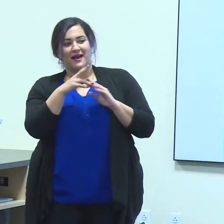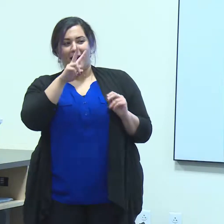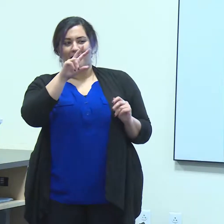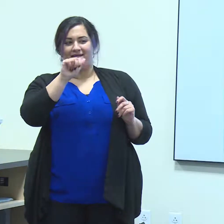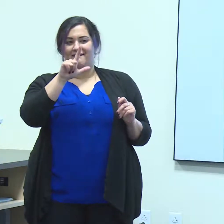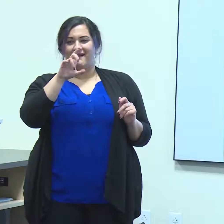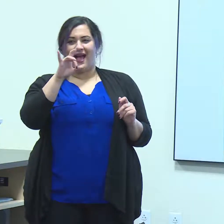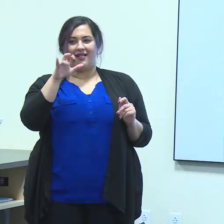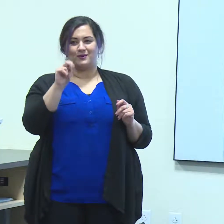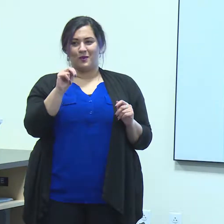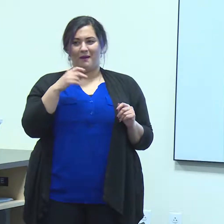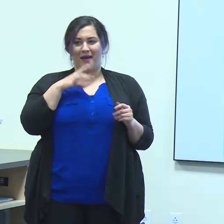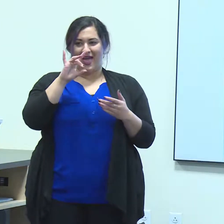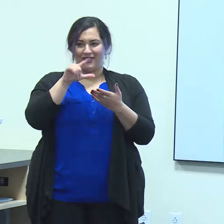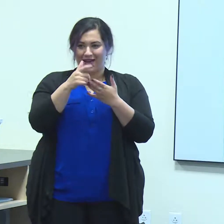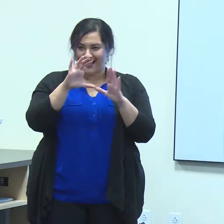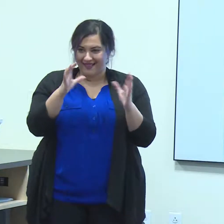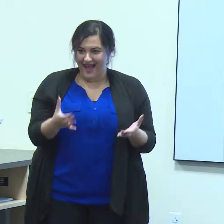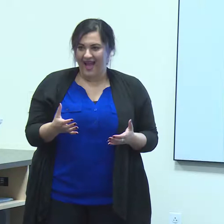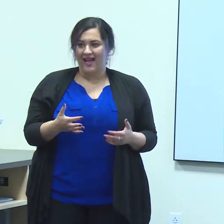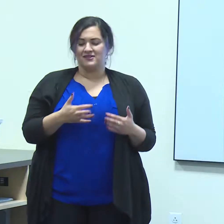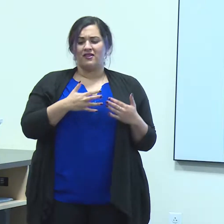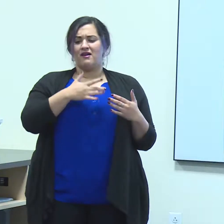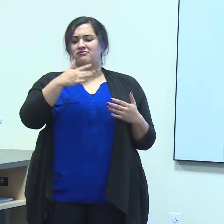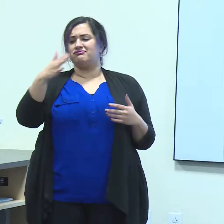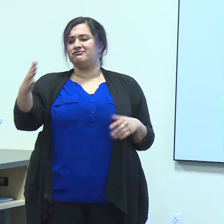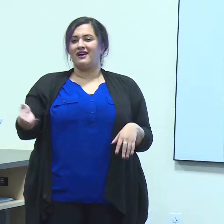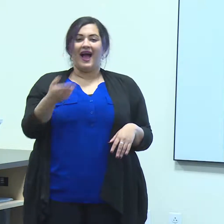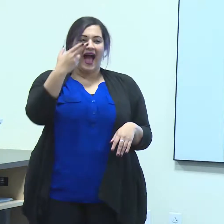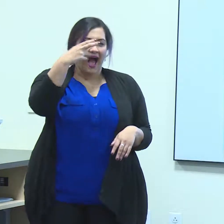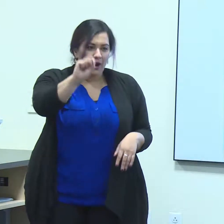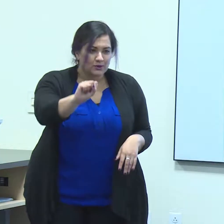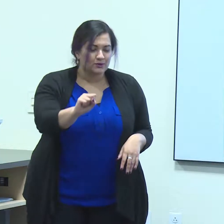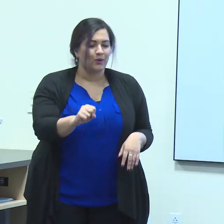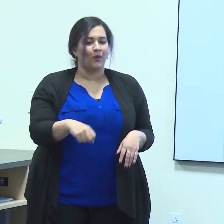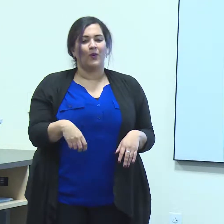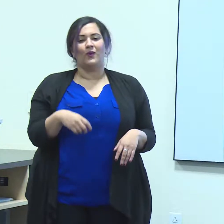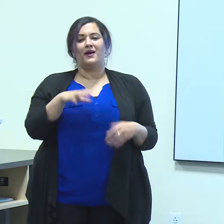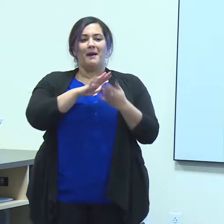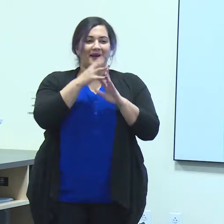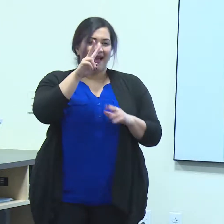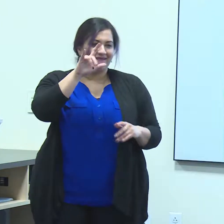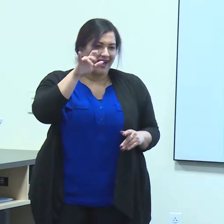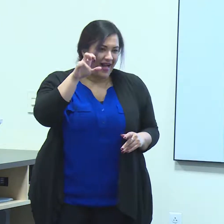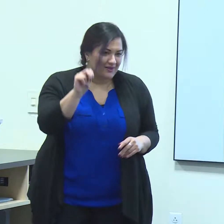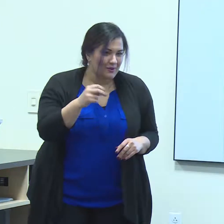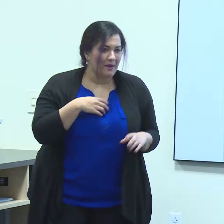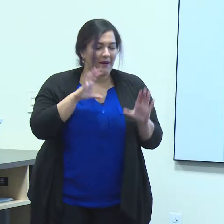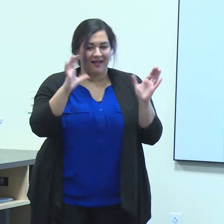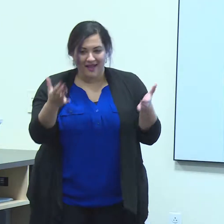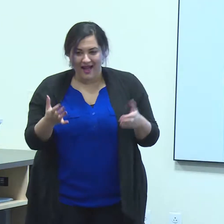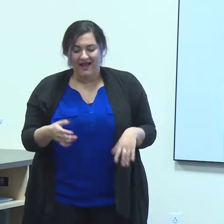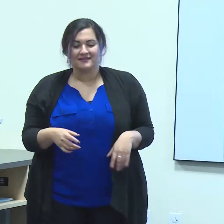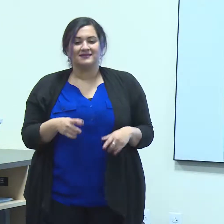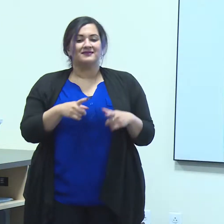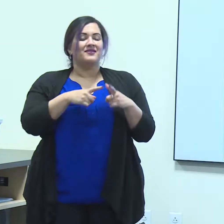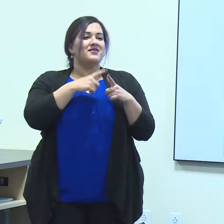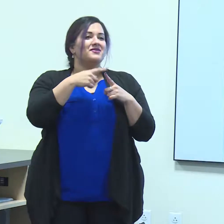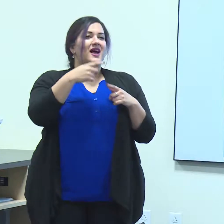to study hard, and I did, and became valedictorian of my class. And then in high school, I became valedictorian in my